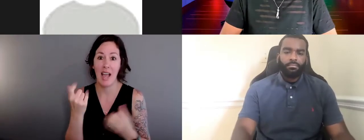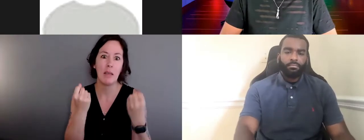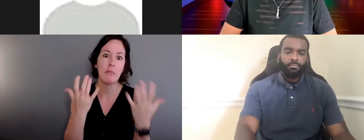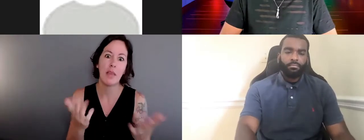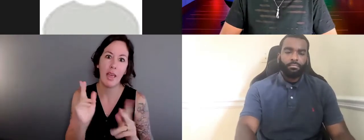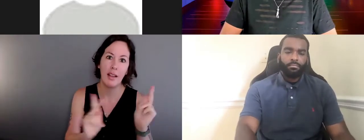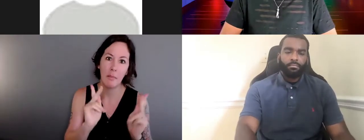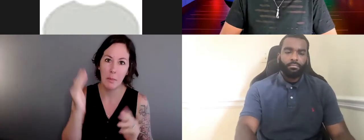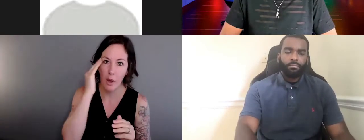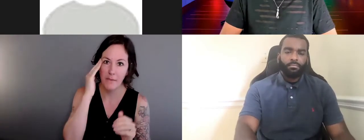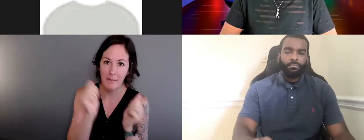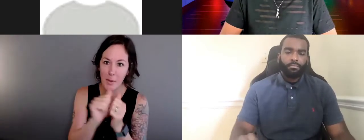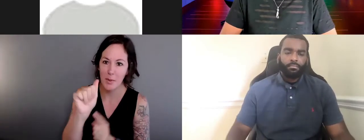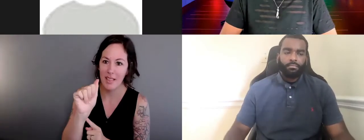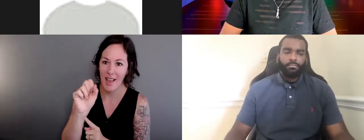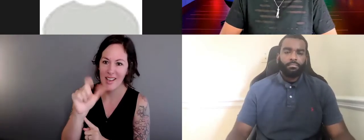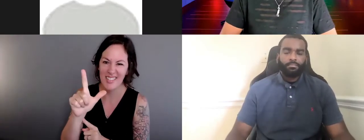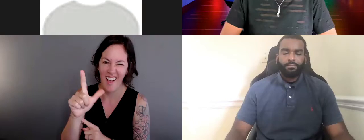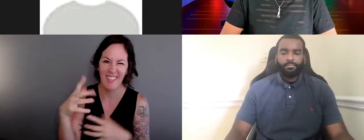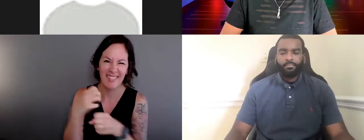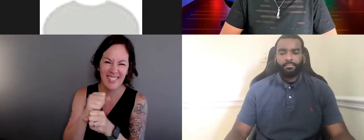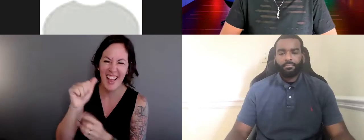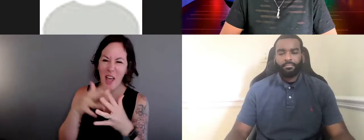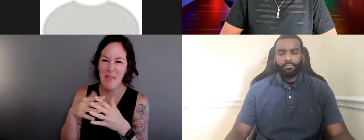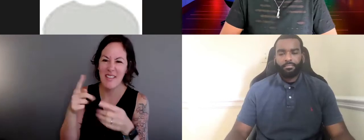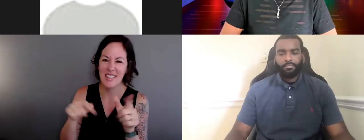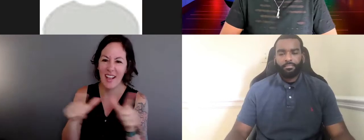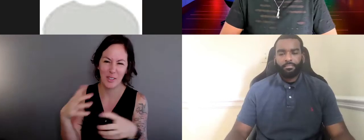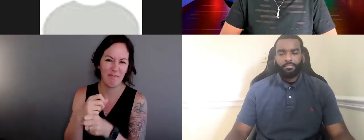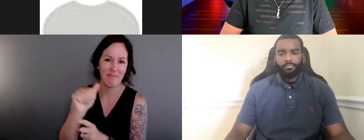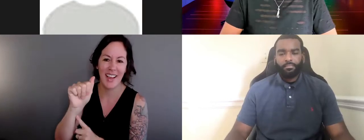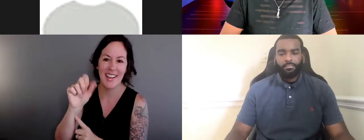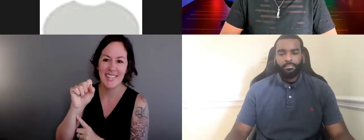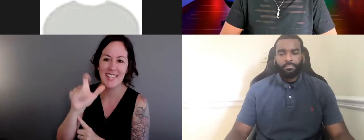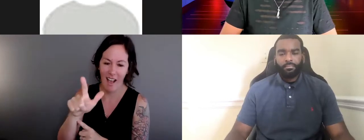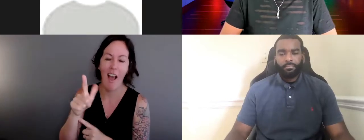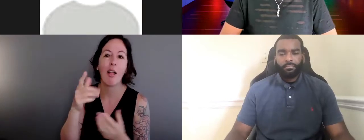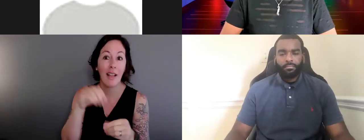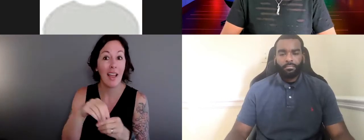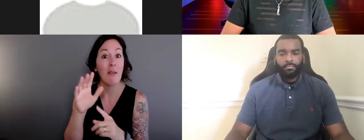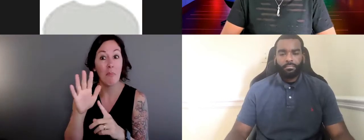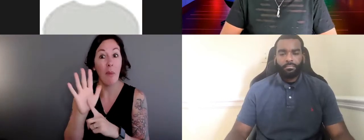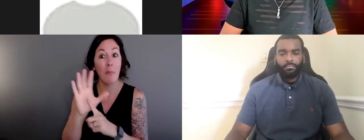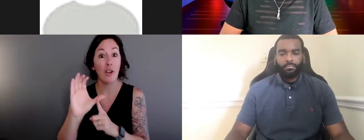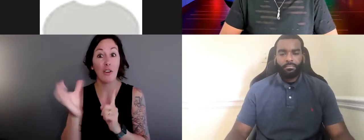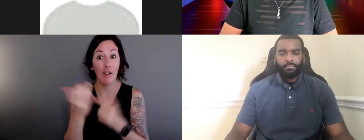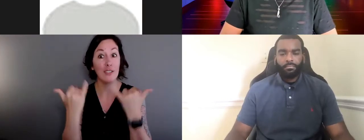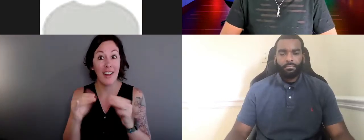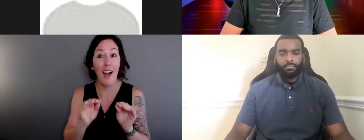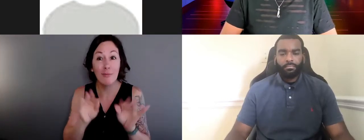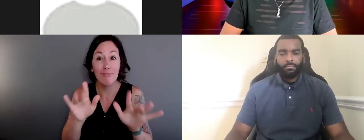So I think it's safe to say that many people now are familiar with American Sign Language, which we